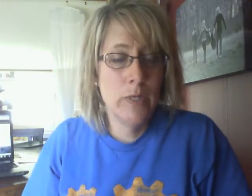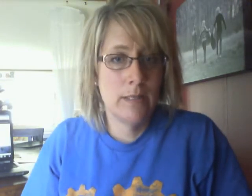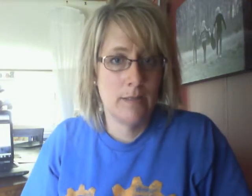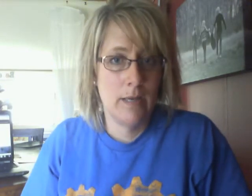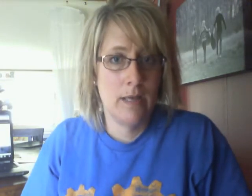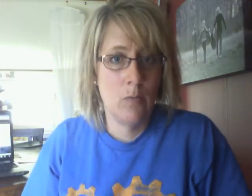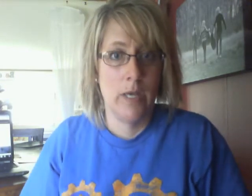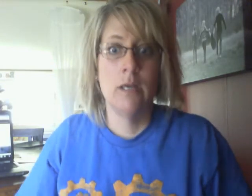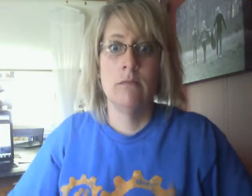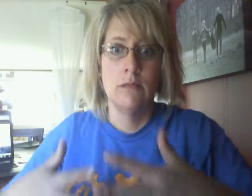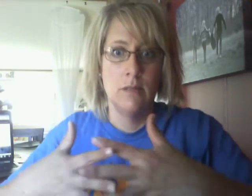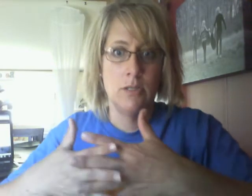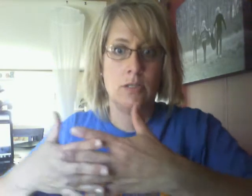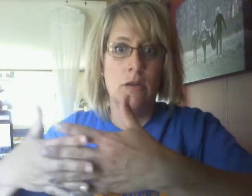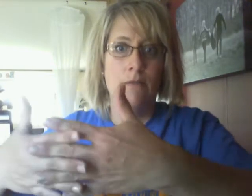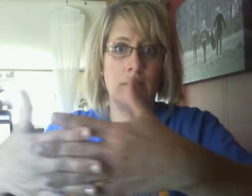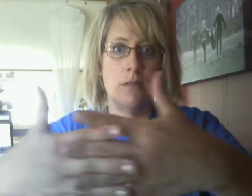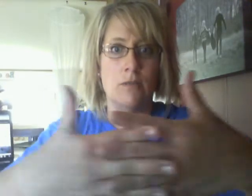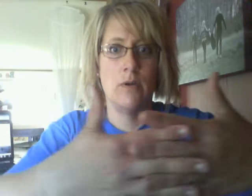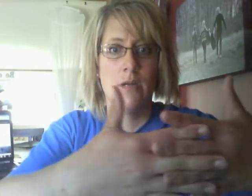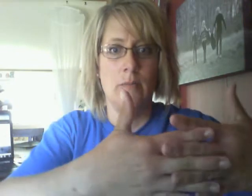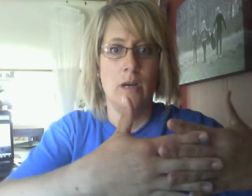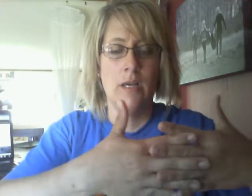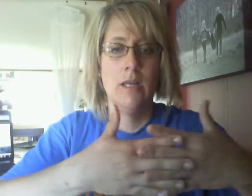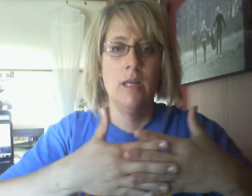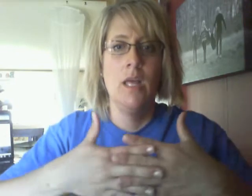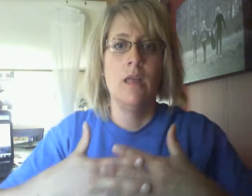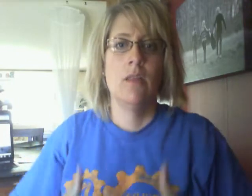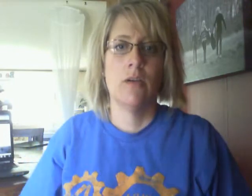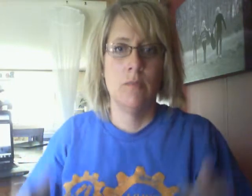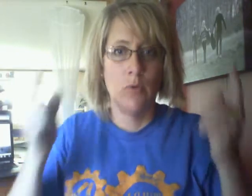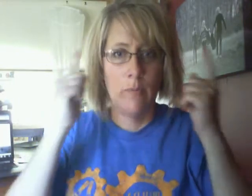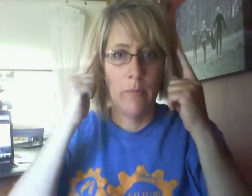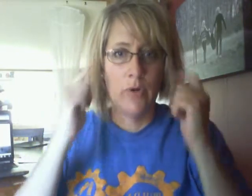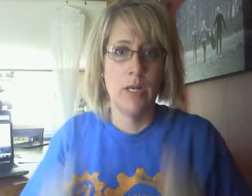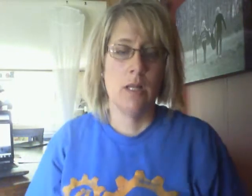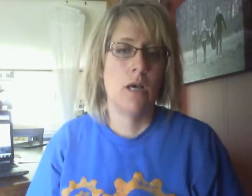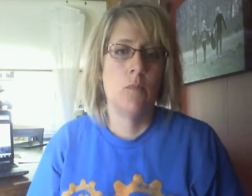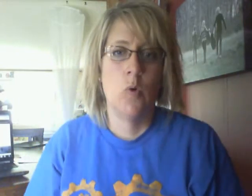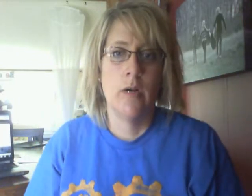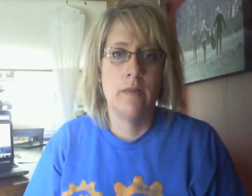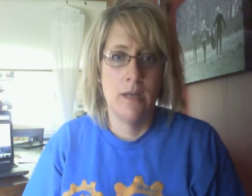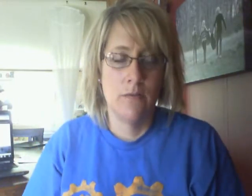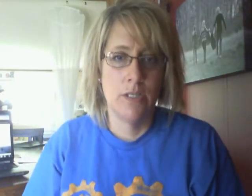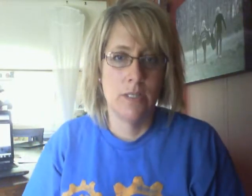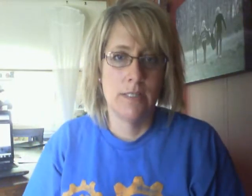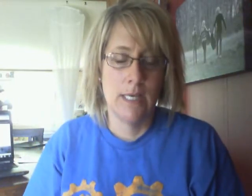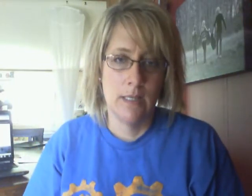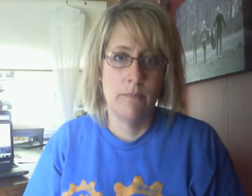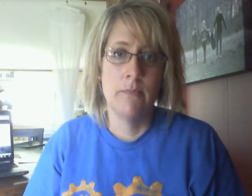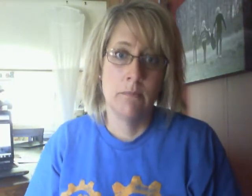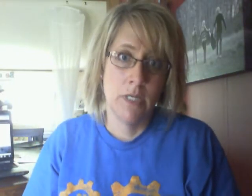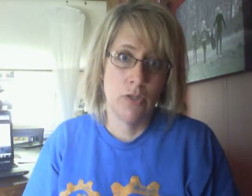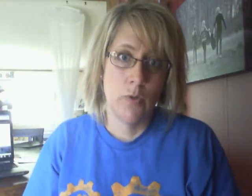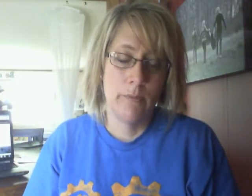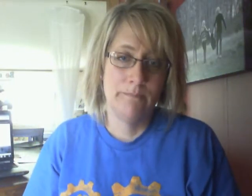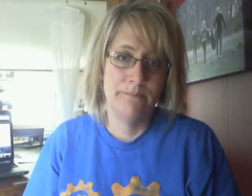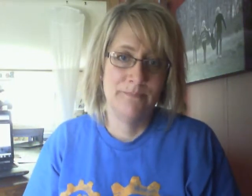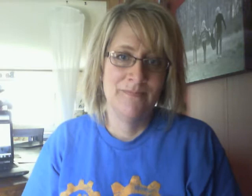the sign that way, such as our fences around America, they'll come to remember it a lot more than if we just tell them and show them.